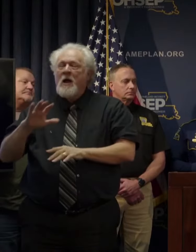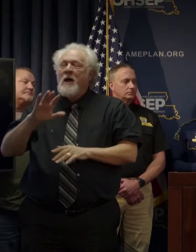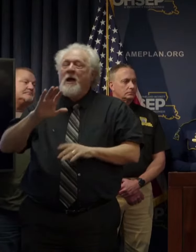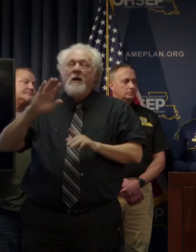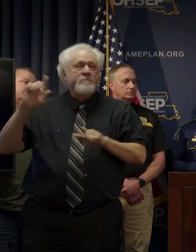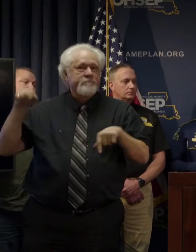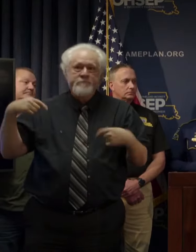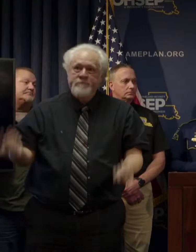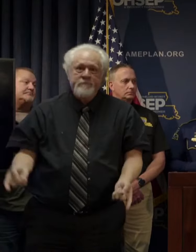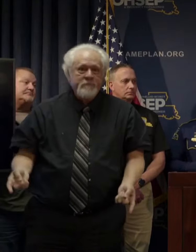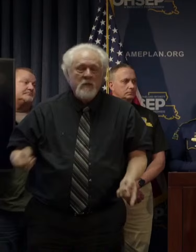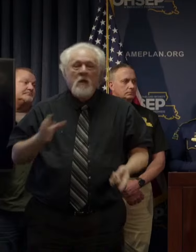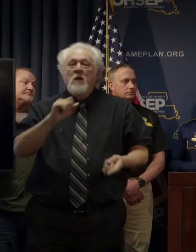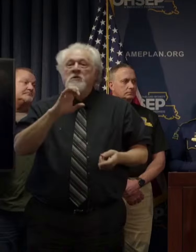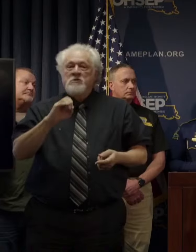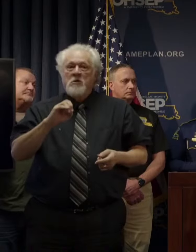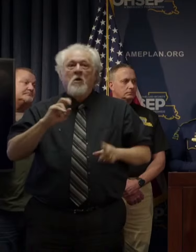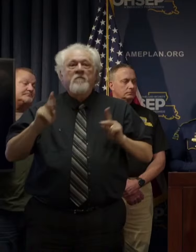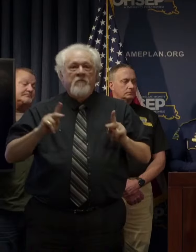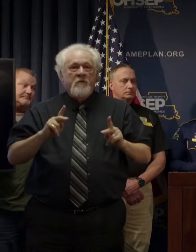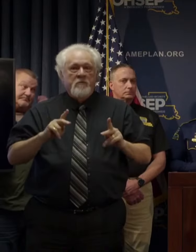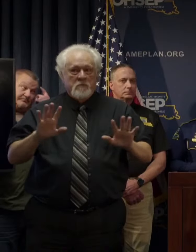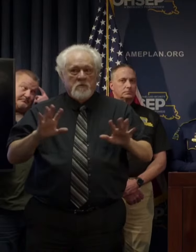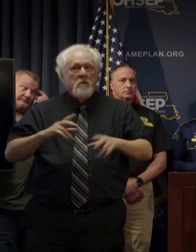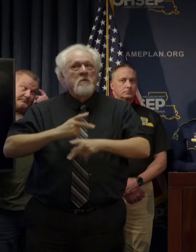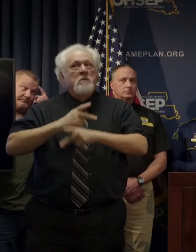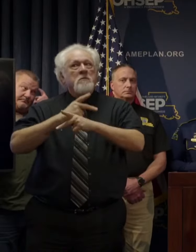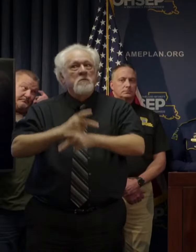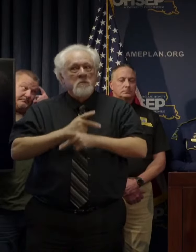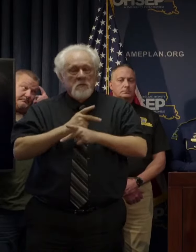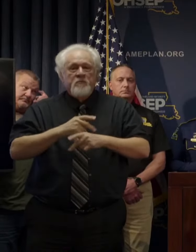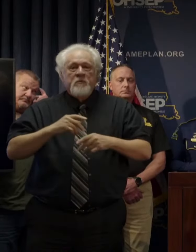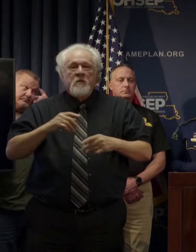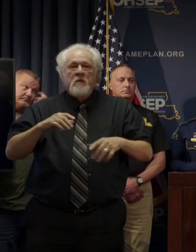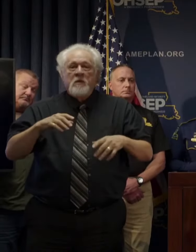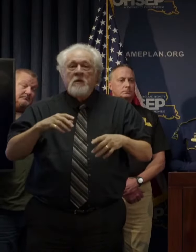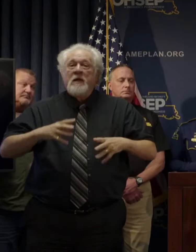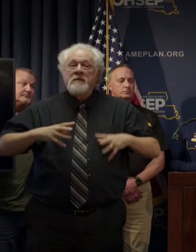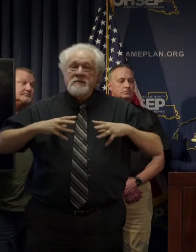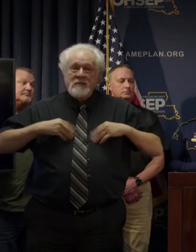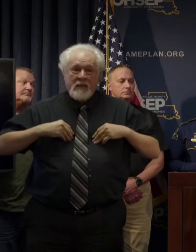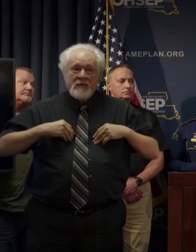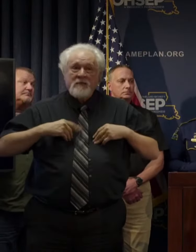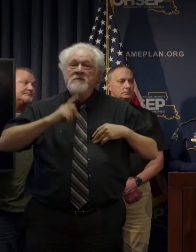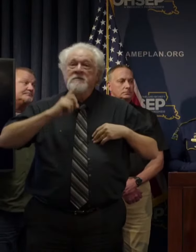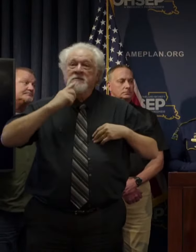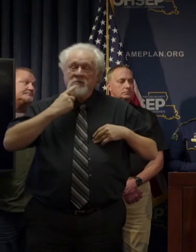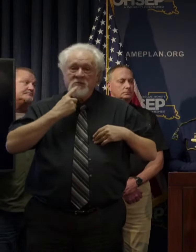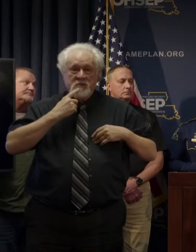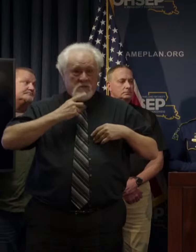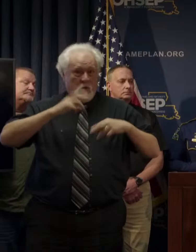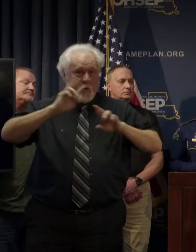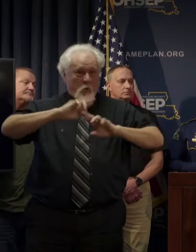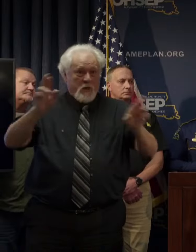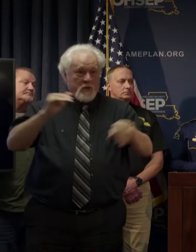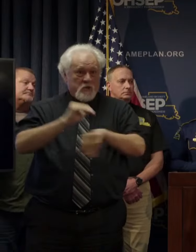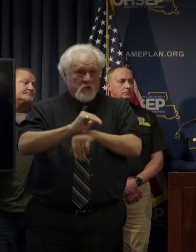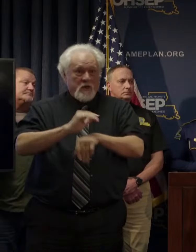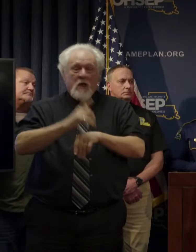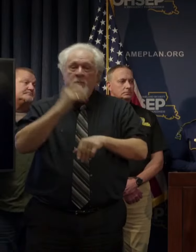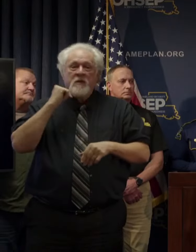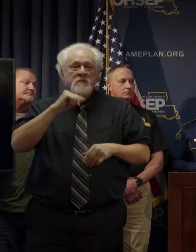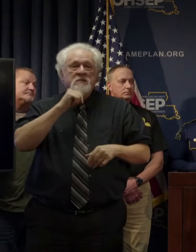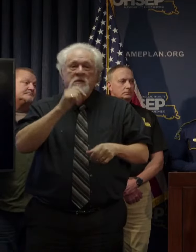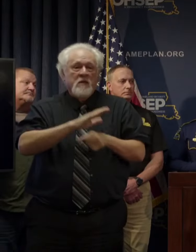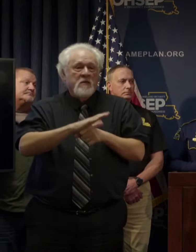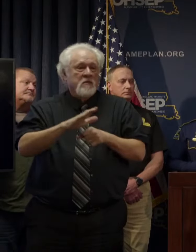in our lifetimes. So folks, take those precautions, take this event seriously, get ready this evening because you won't have